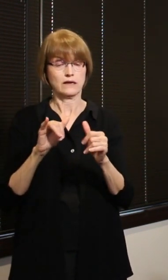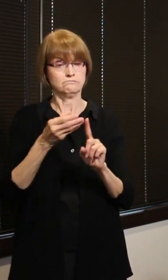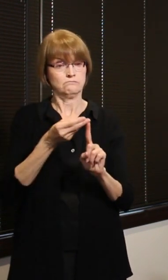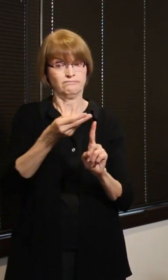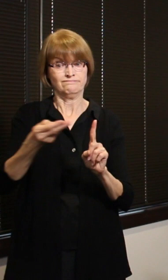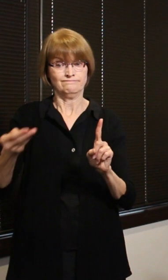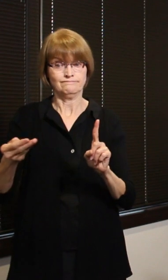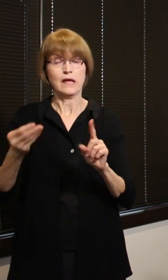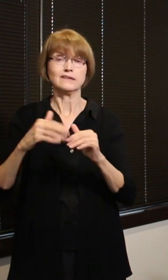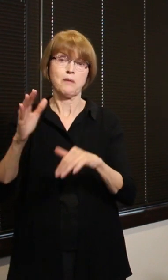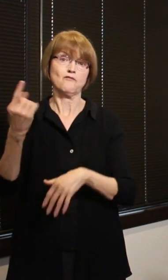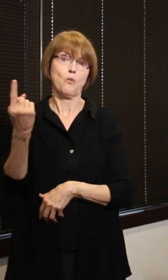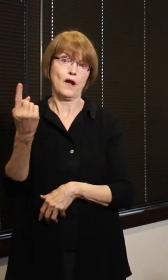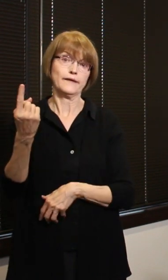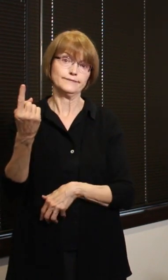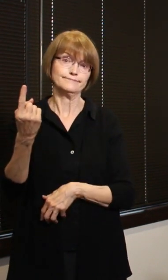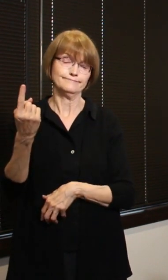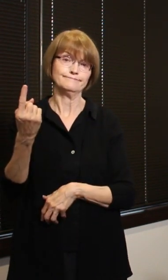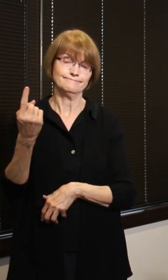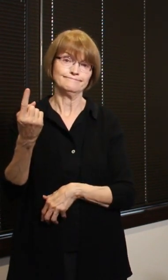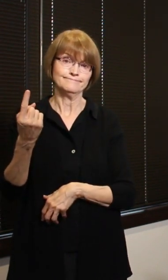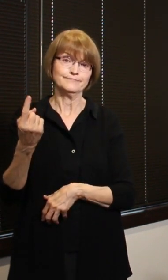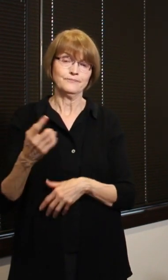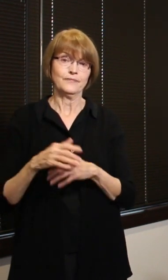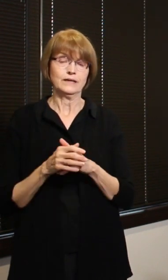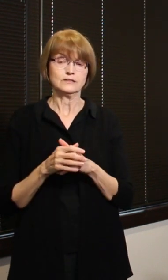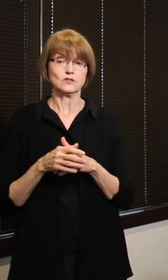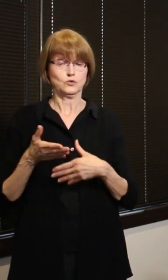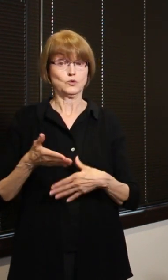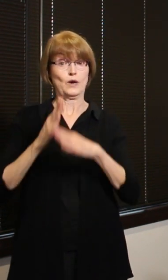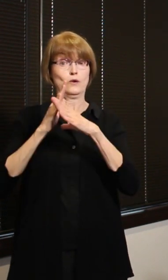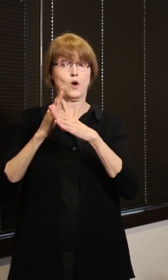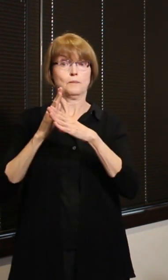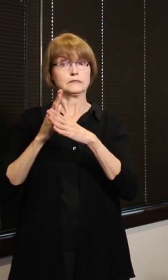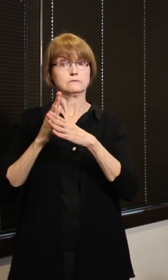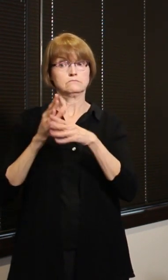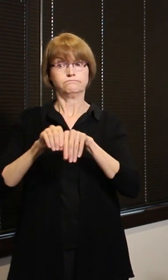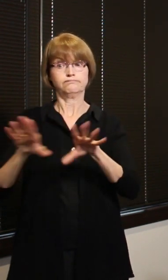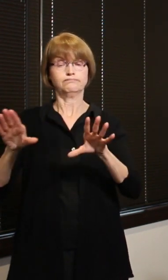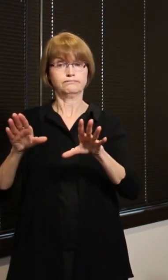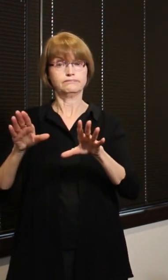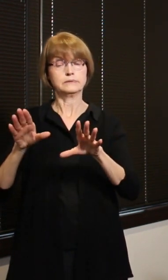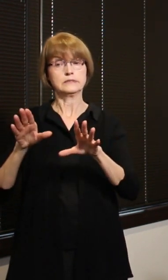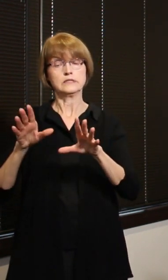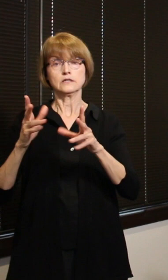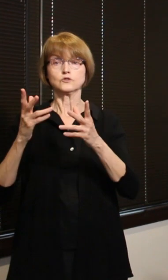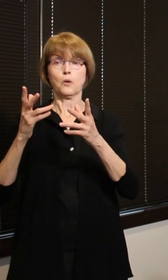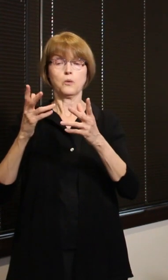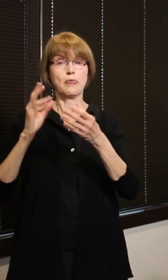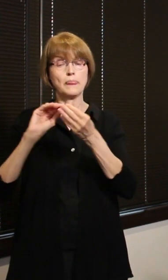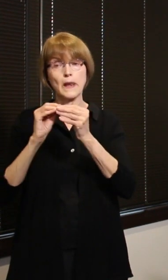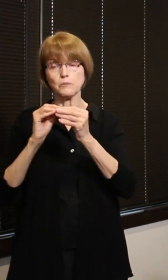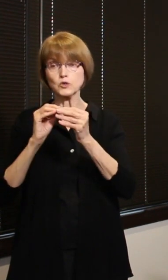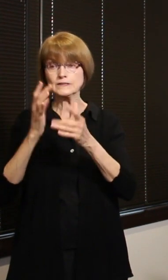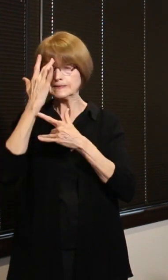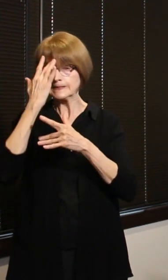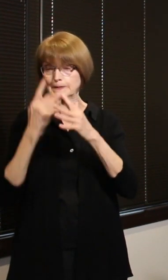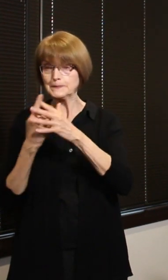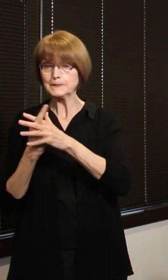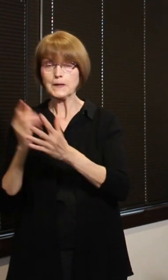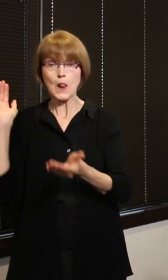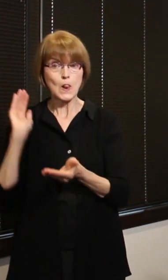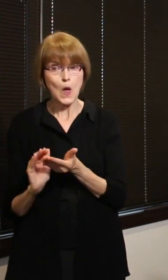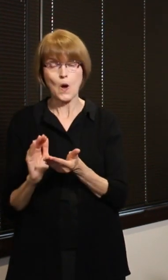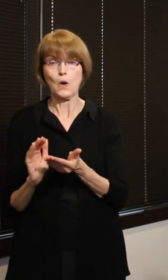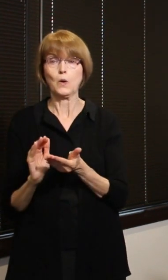is above 1. In order to interrupt transmission, to keep it low, to keep those cases low, to keep hospitalizations